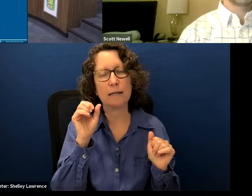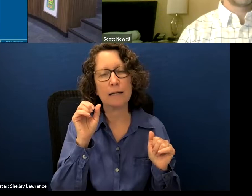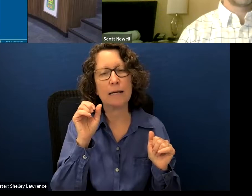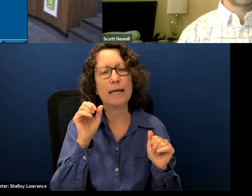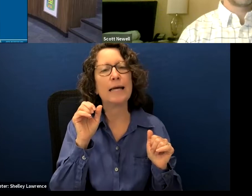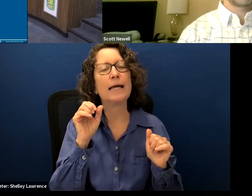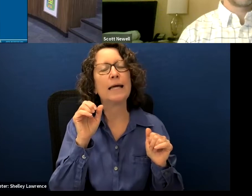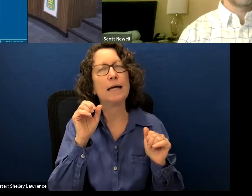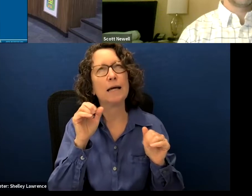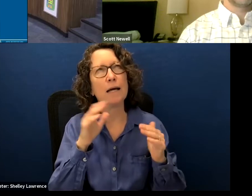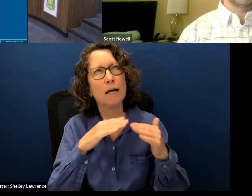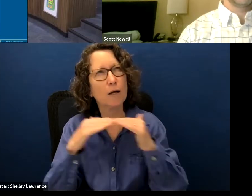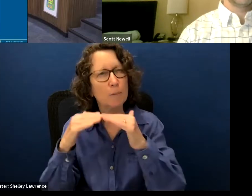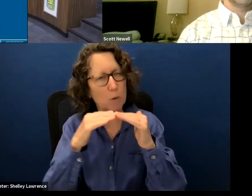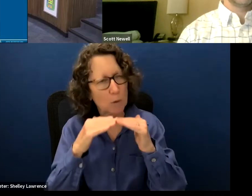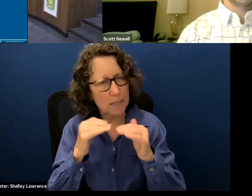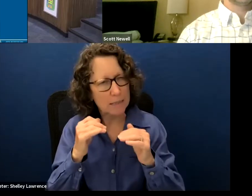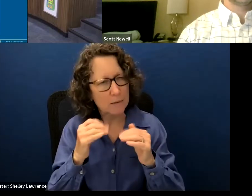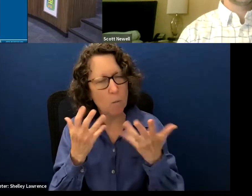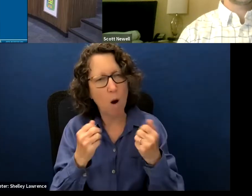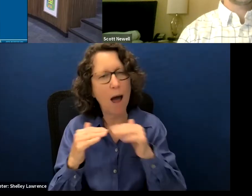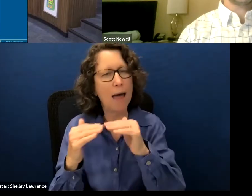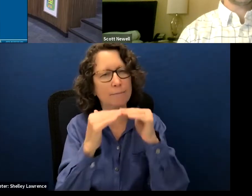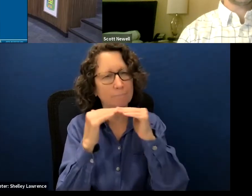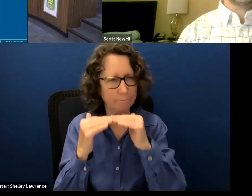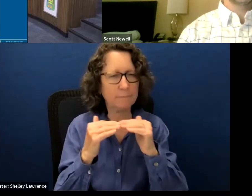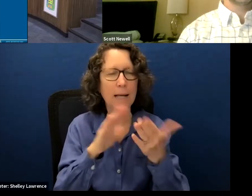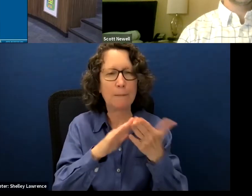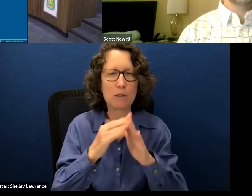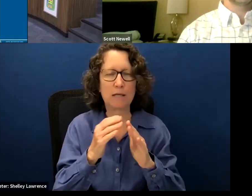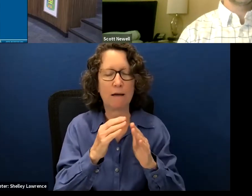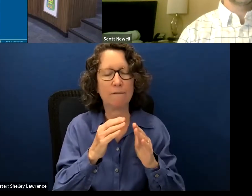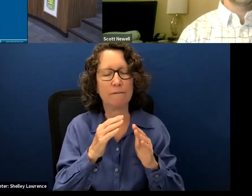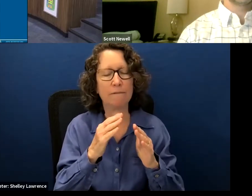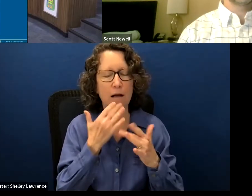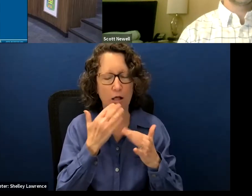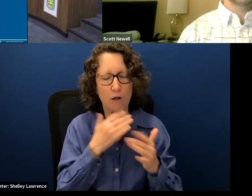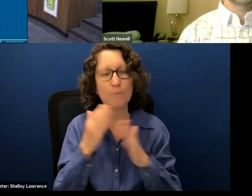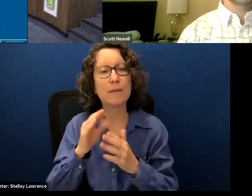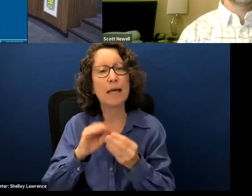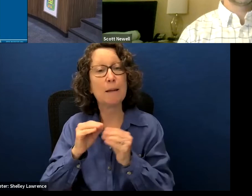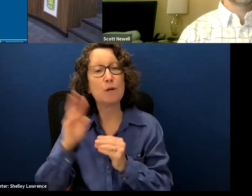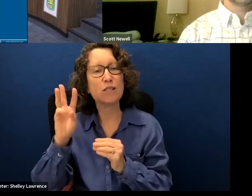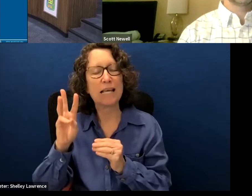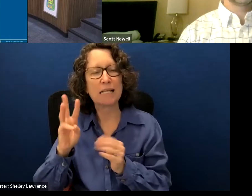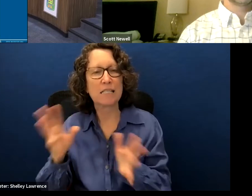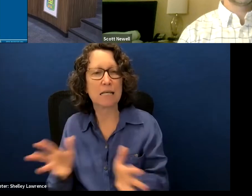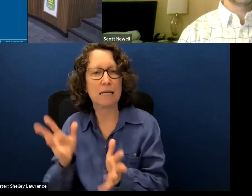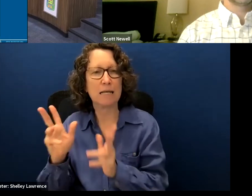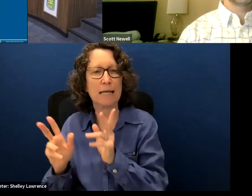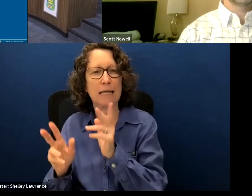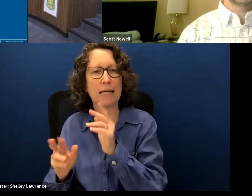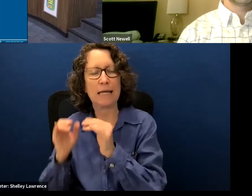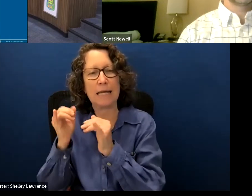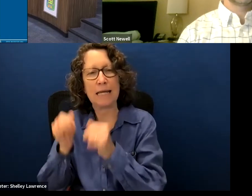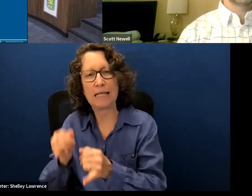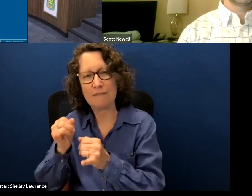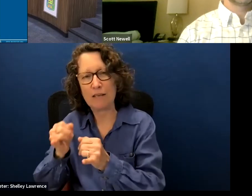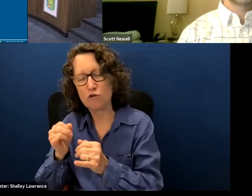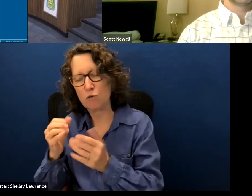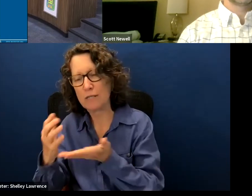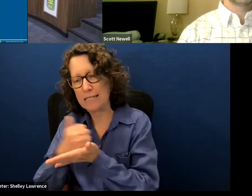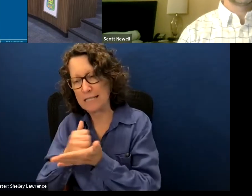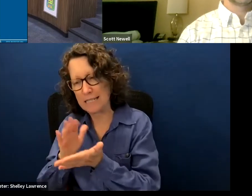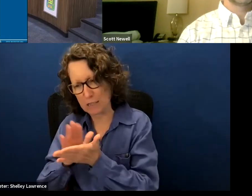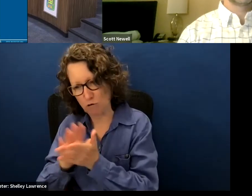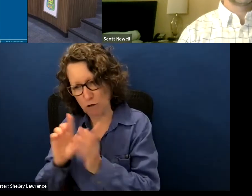equal representation for communities of color. Map 6 falls short because it incentivizes individual district needs over the entire